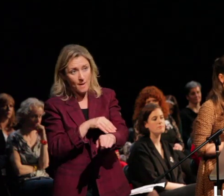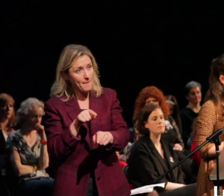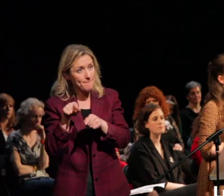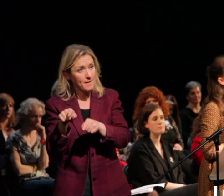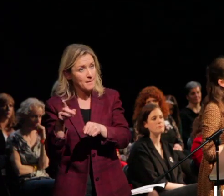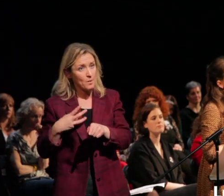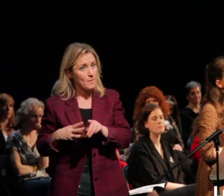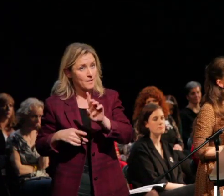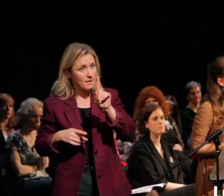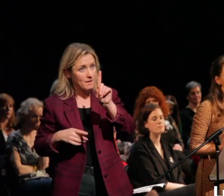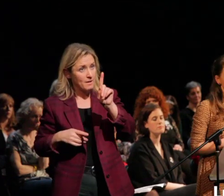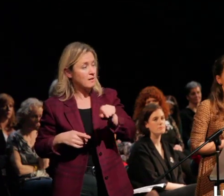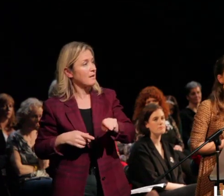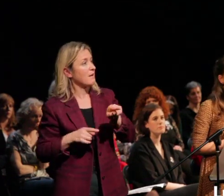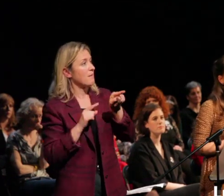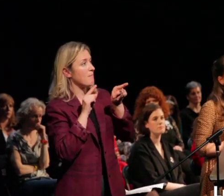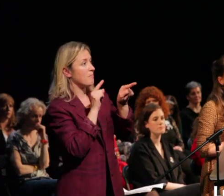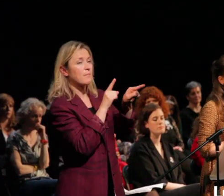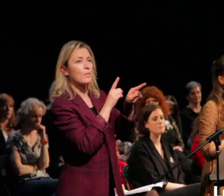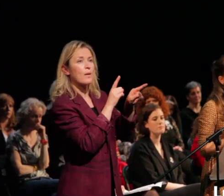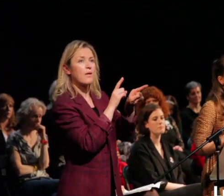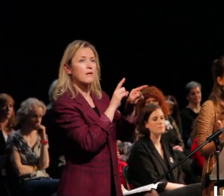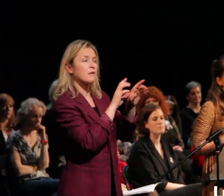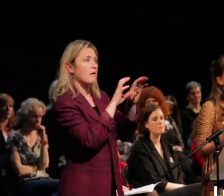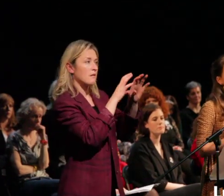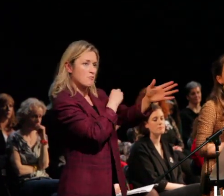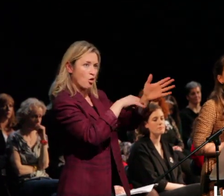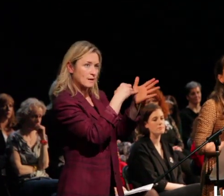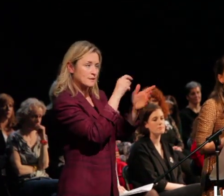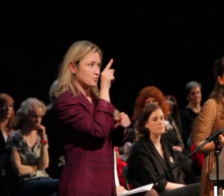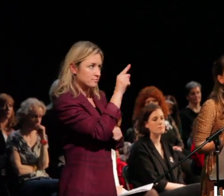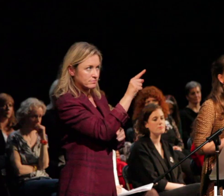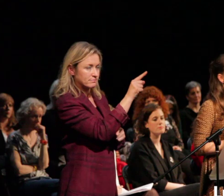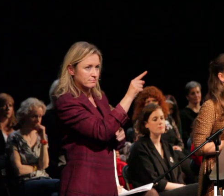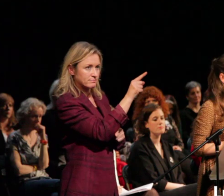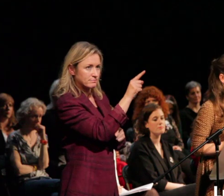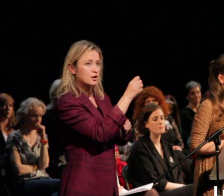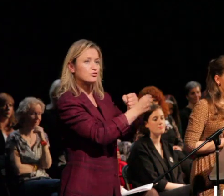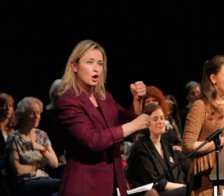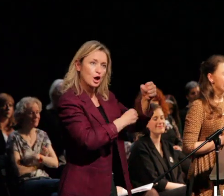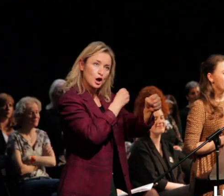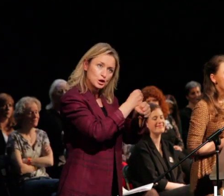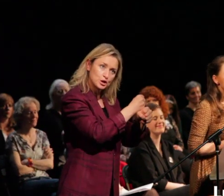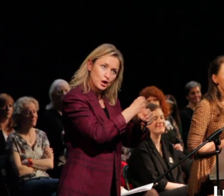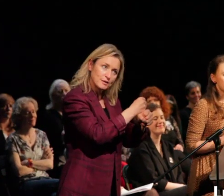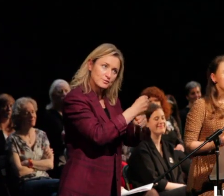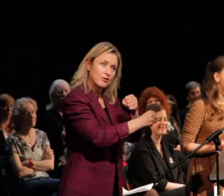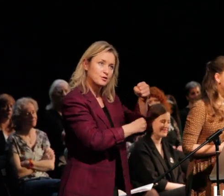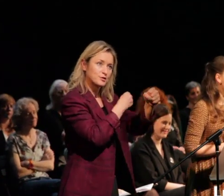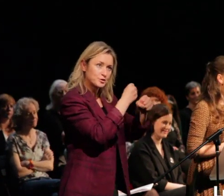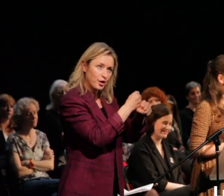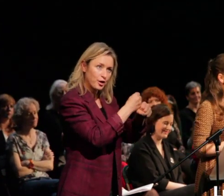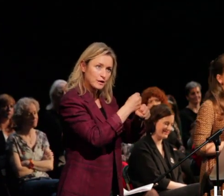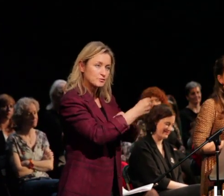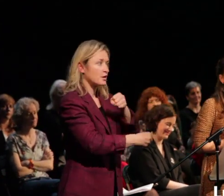writers you want to commission, which old plays you want to survive, revive and survive through reviving. The problem